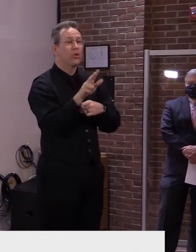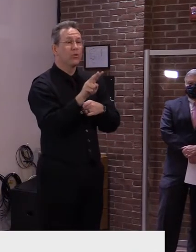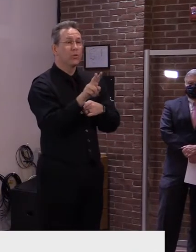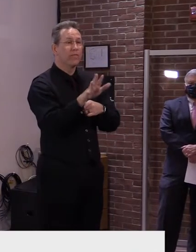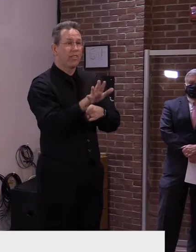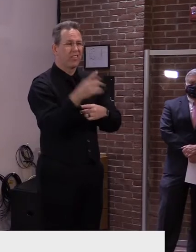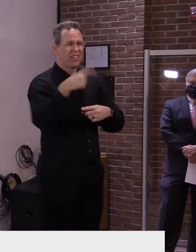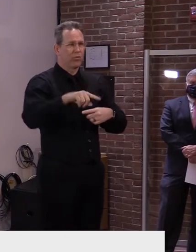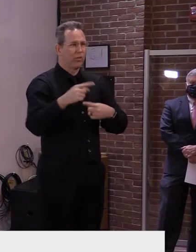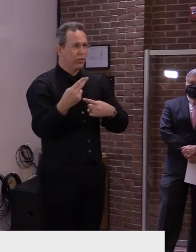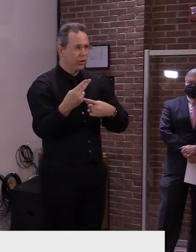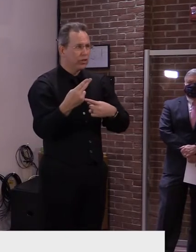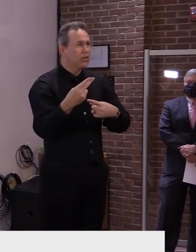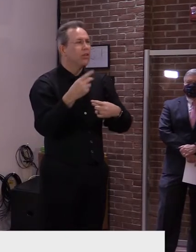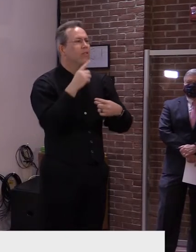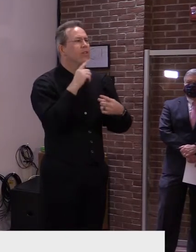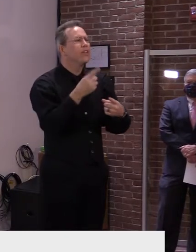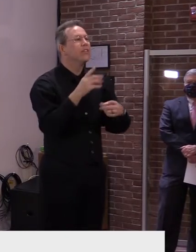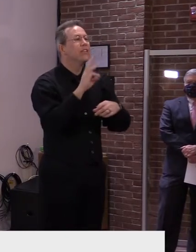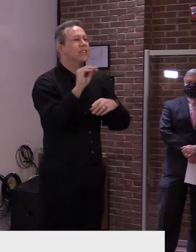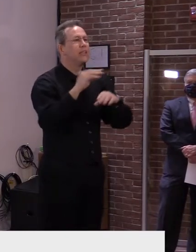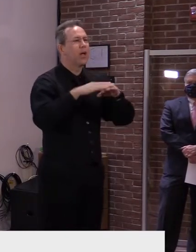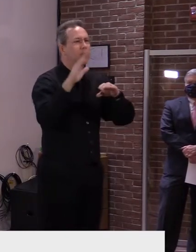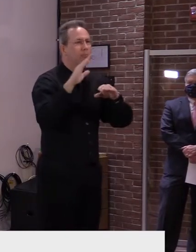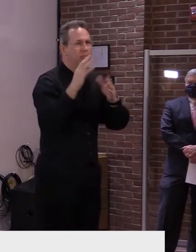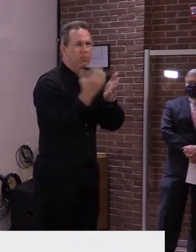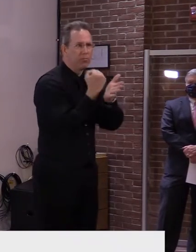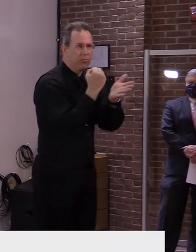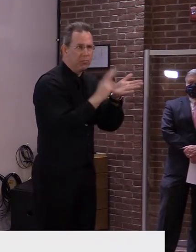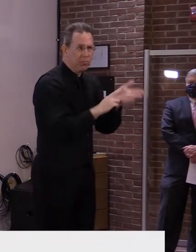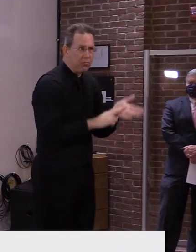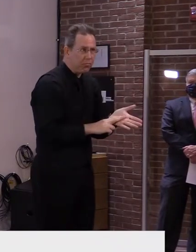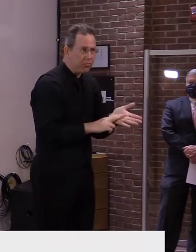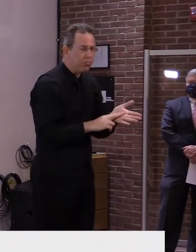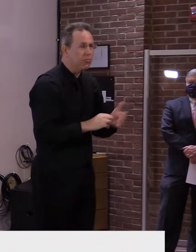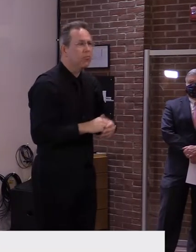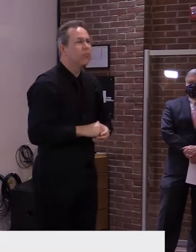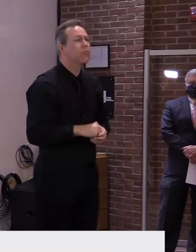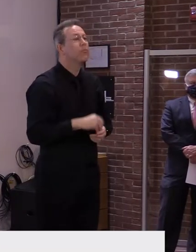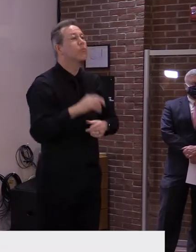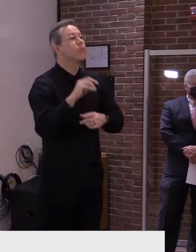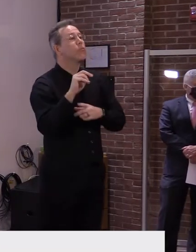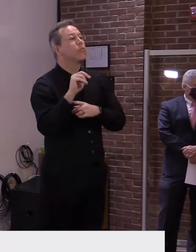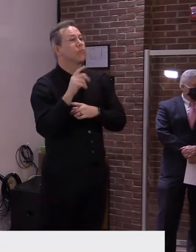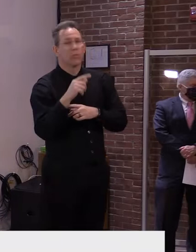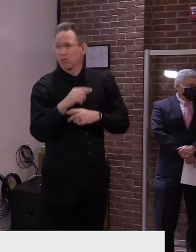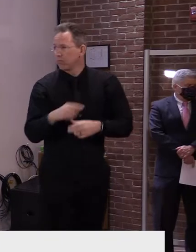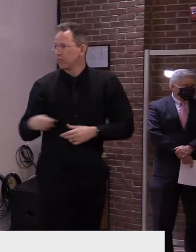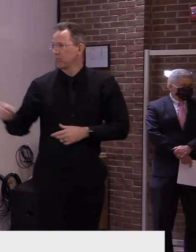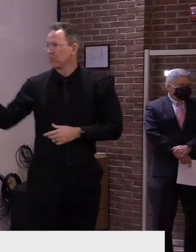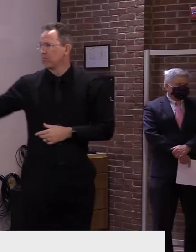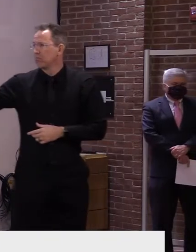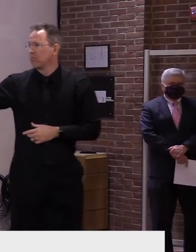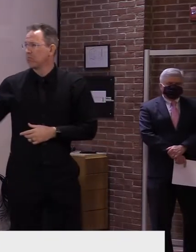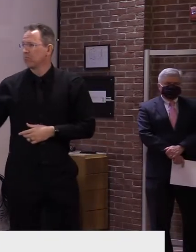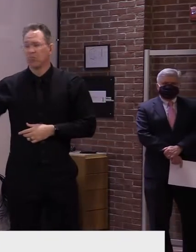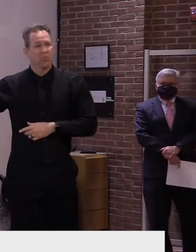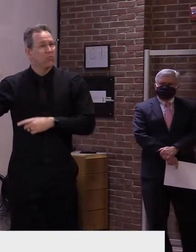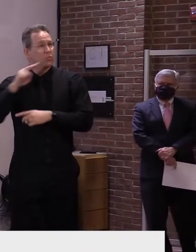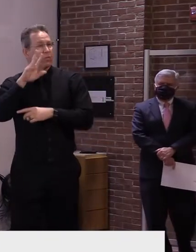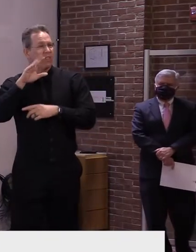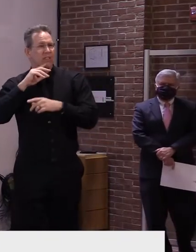over. Then on Monday, March 29th, we'll go to 50 plus. 1 week